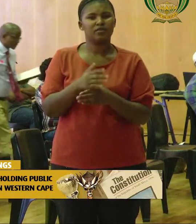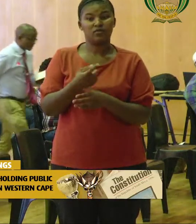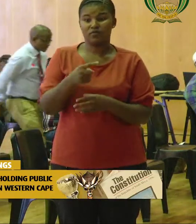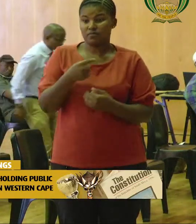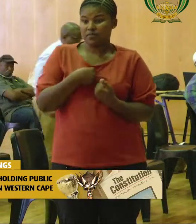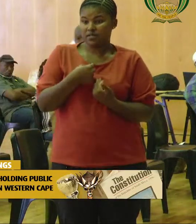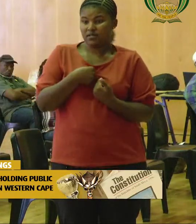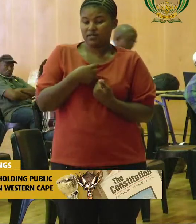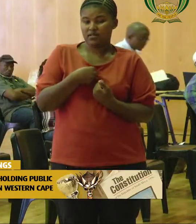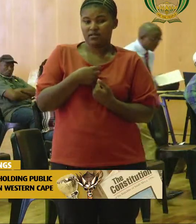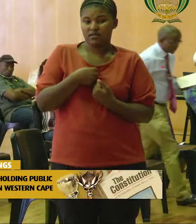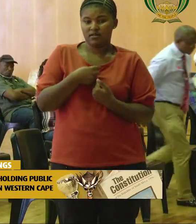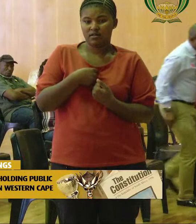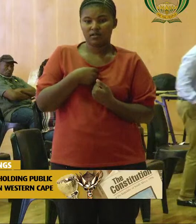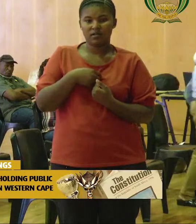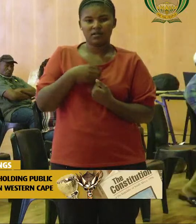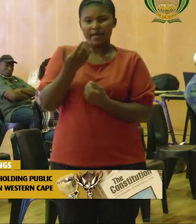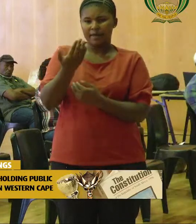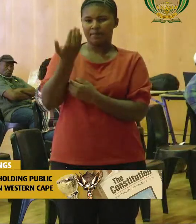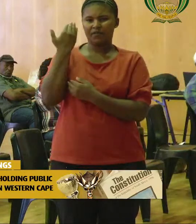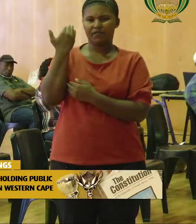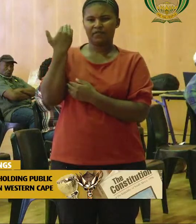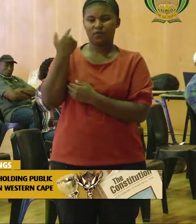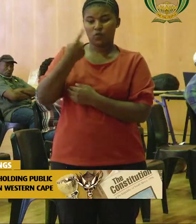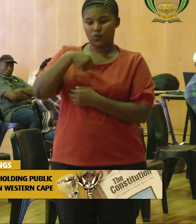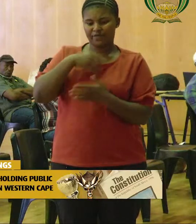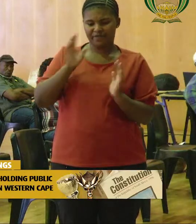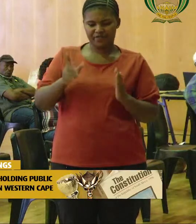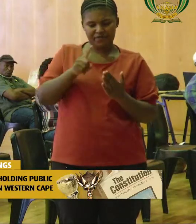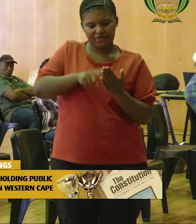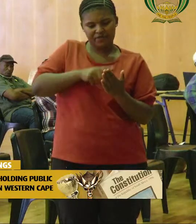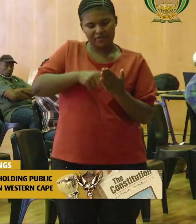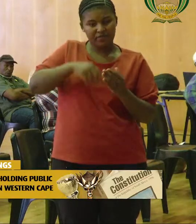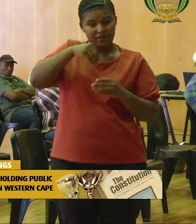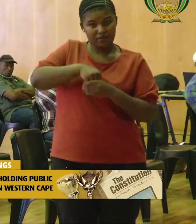me, in the olden days when we voted,